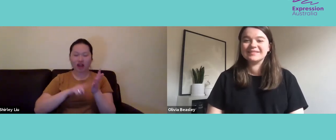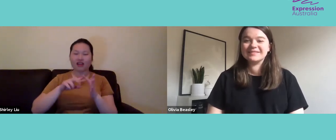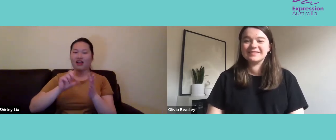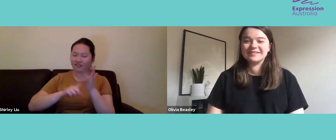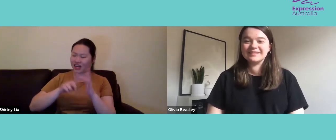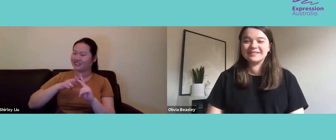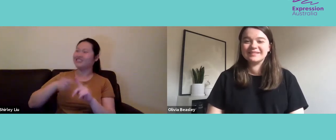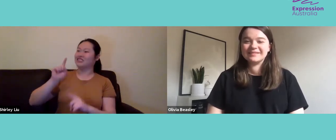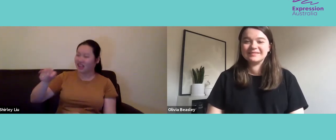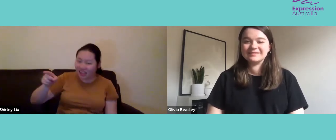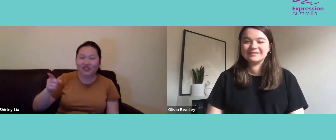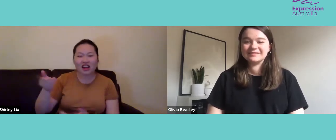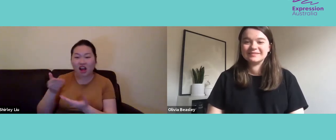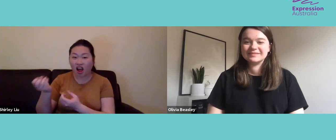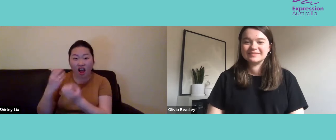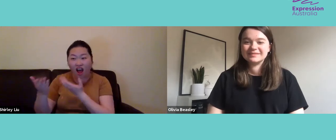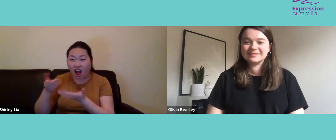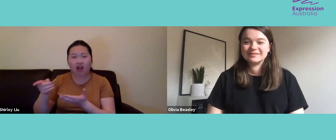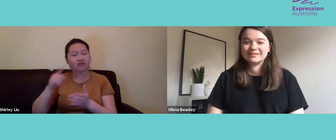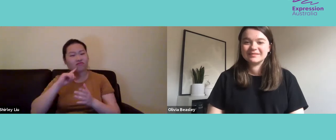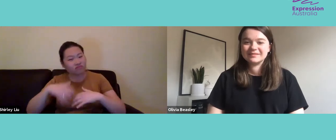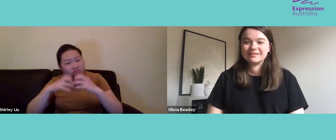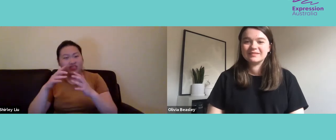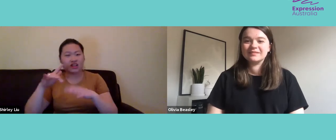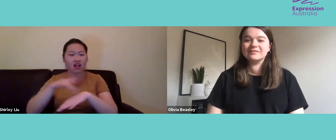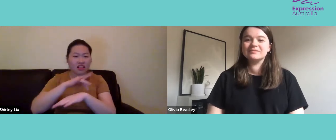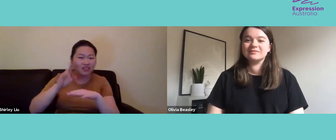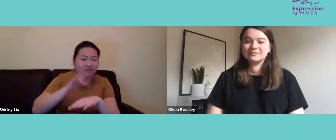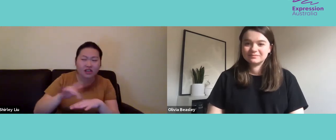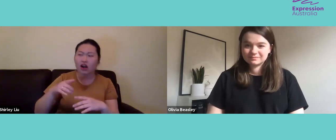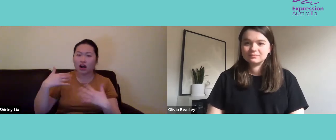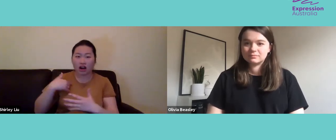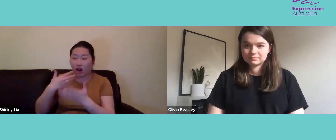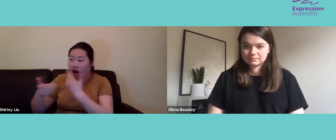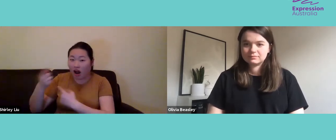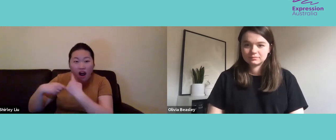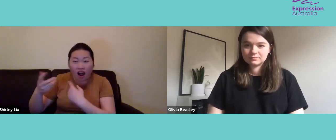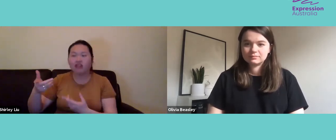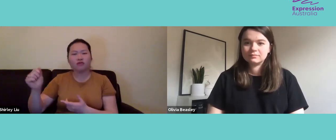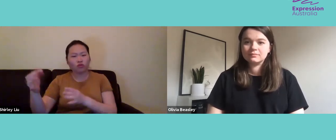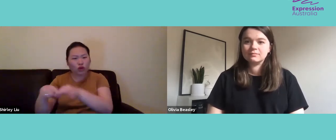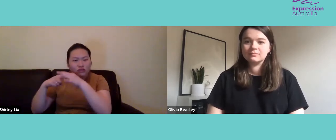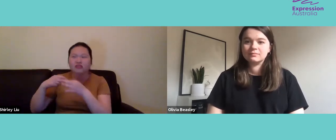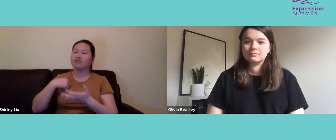Colifax was set up the Australian Deaf Theatre of the Deaf, and